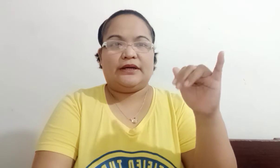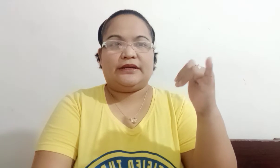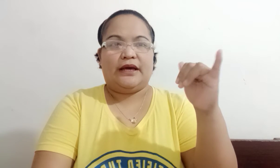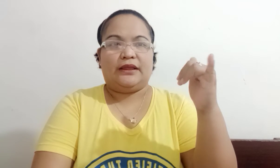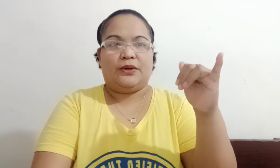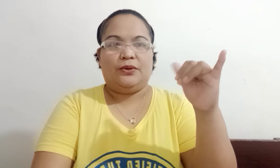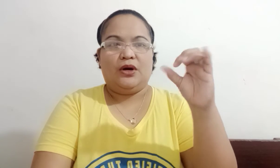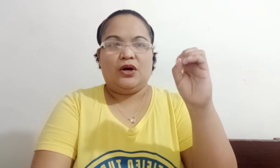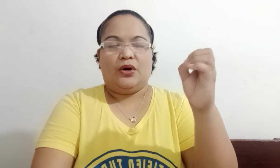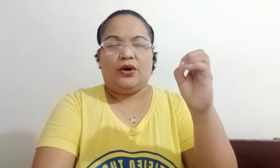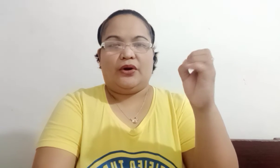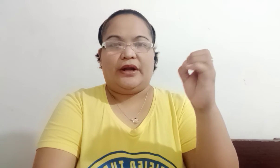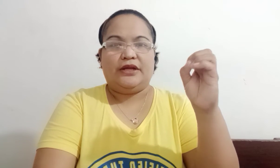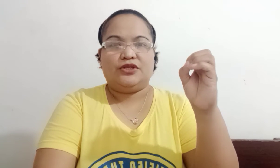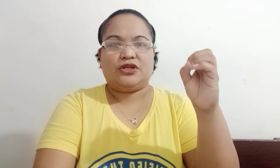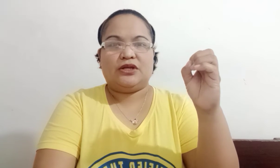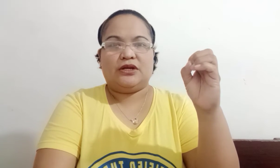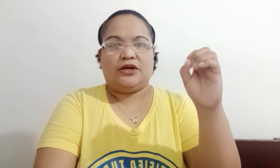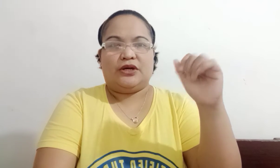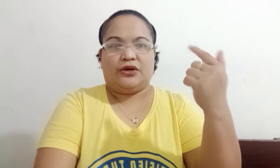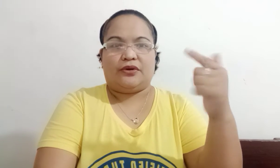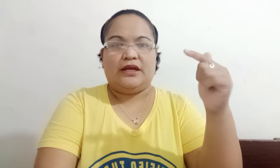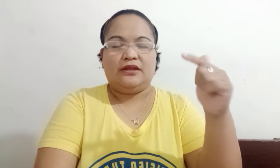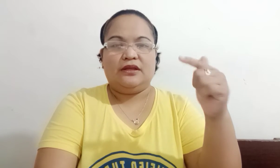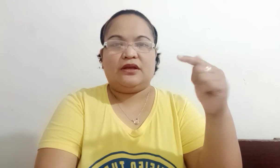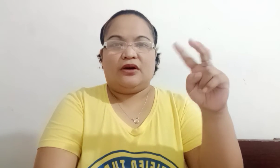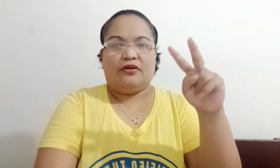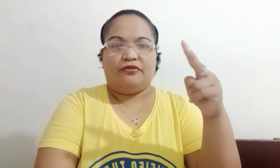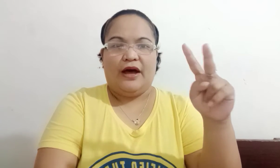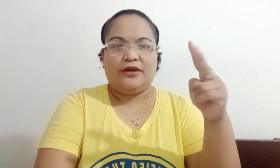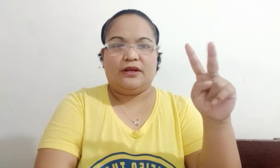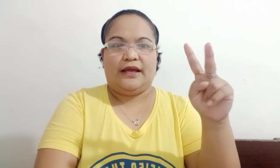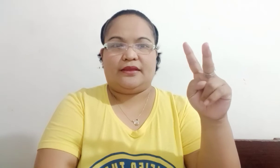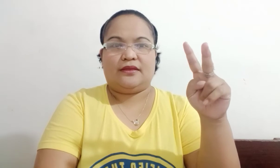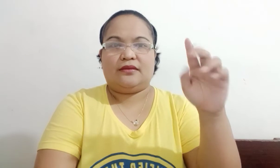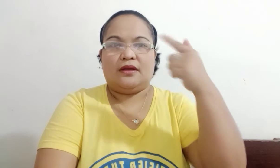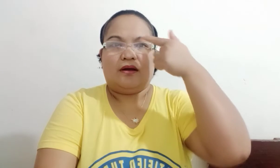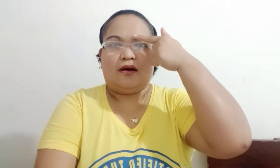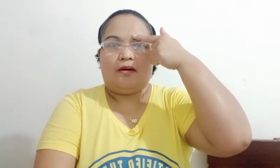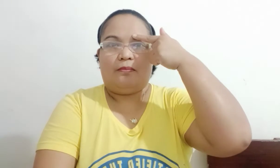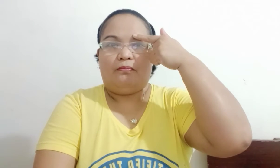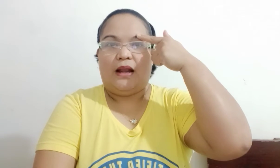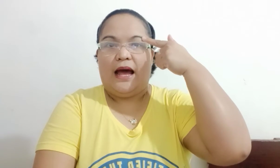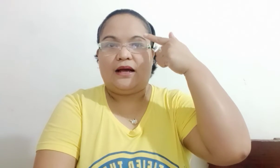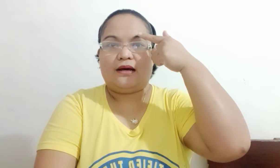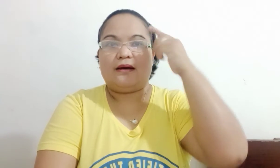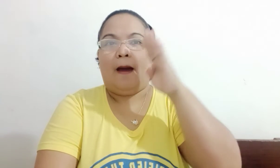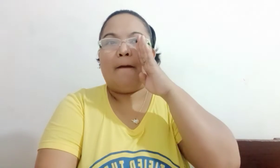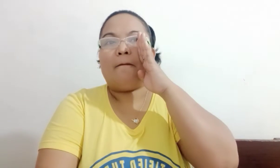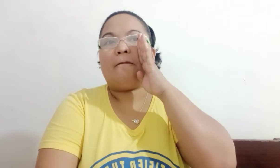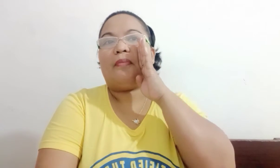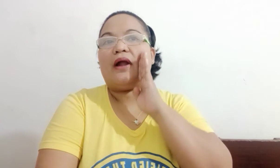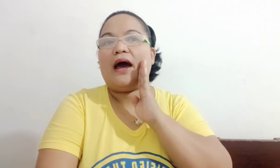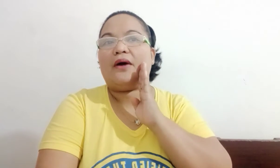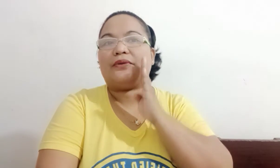yellow, orange, green, violet, black, brown,